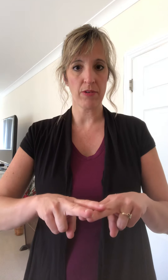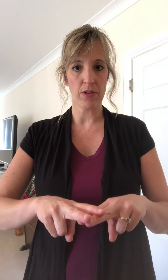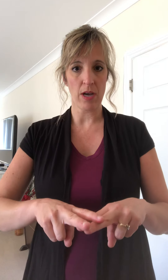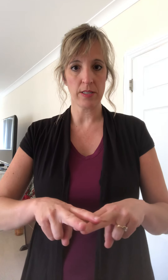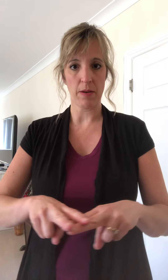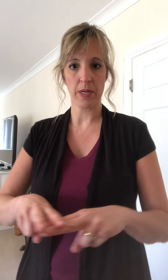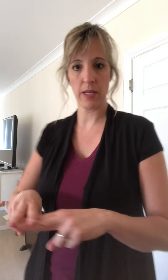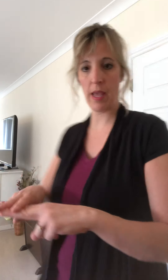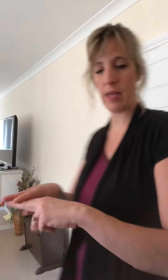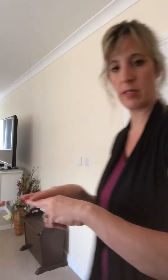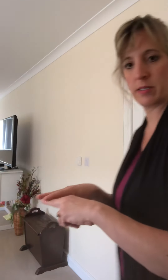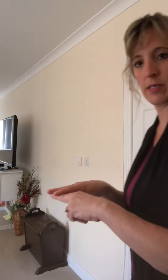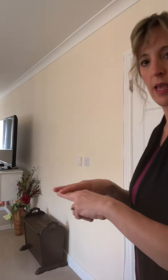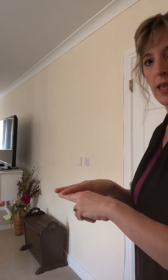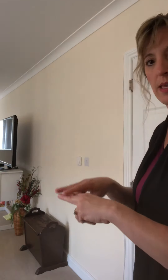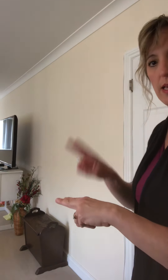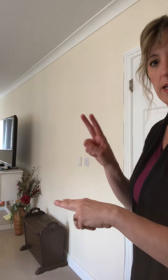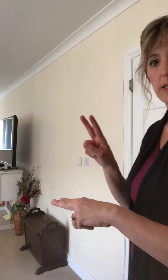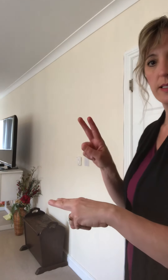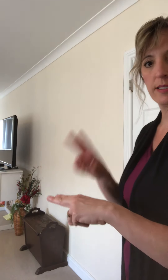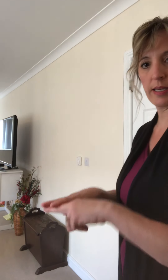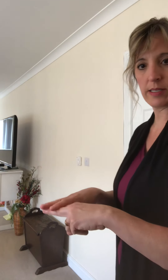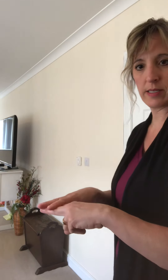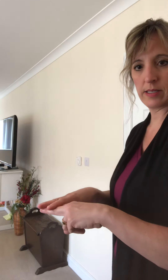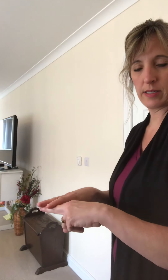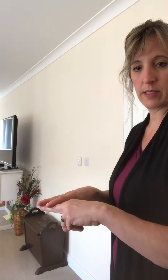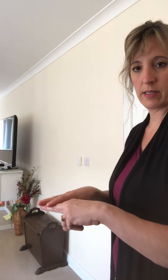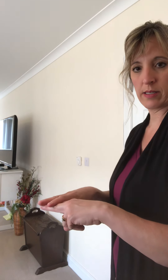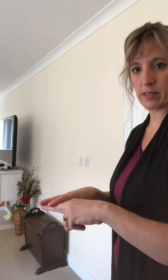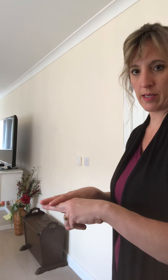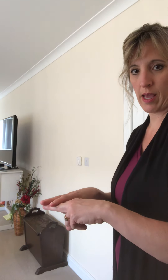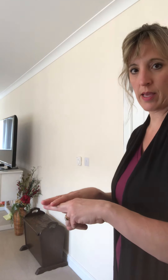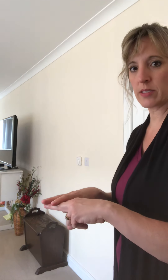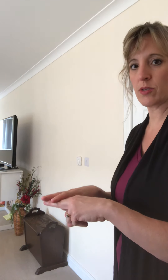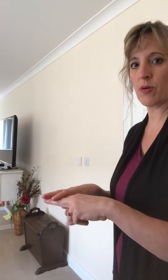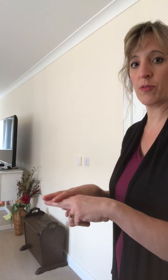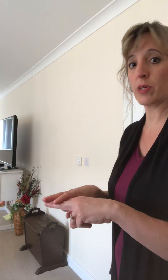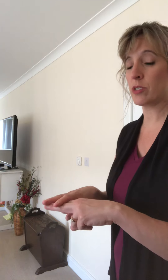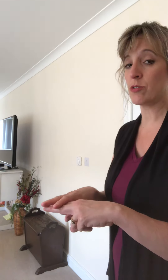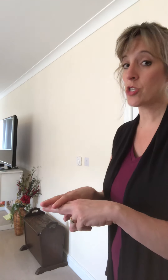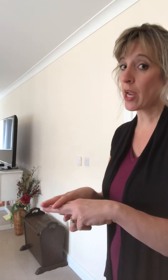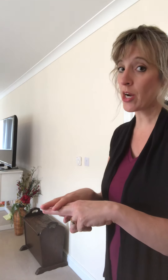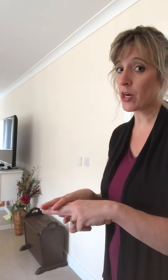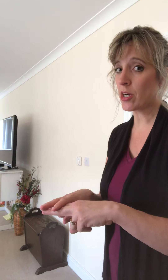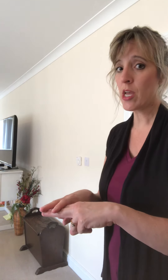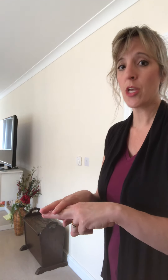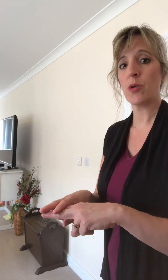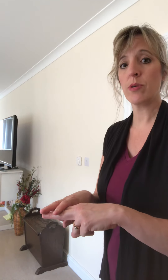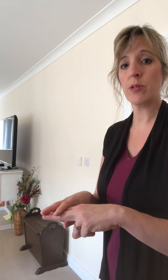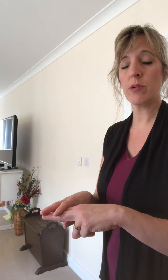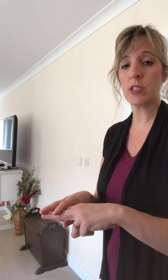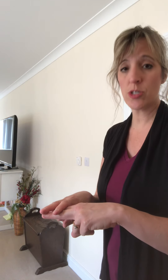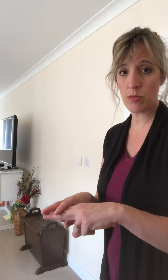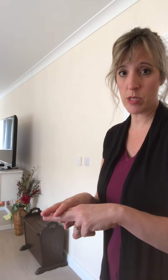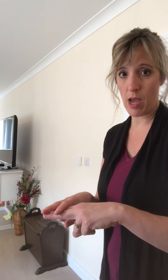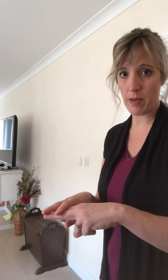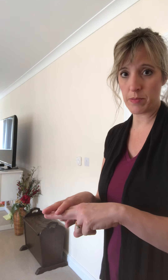your non-dominant hand. Okay, sit. Okay, so if you want to do chair, you would do it 2 times.